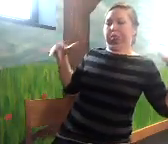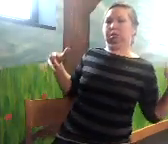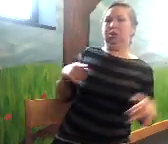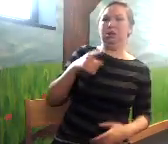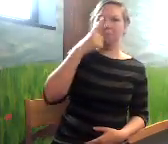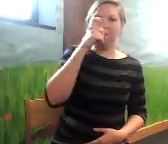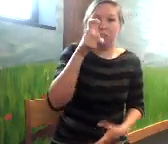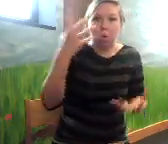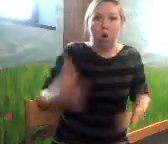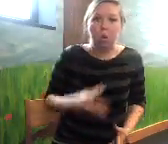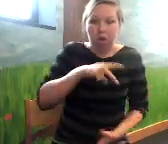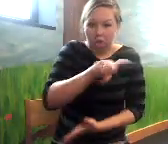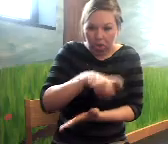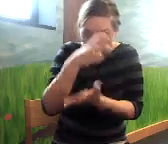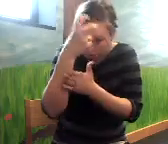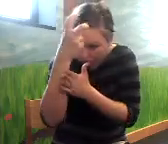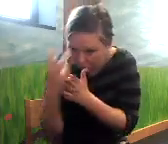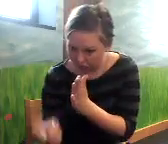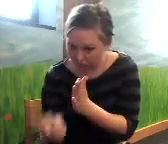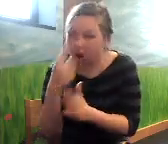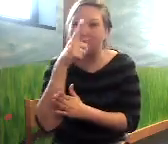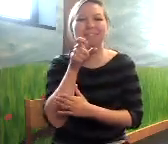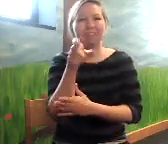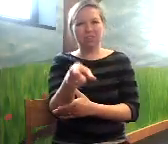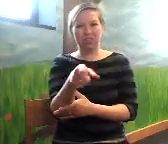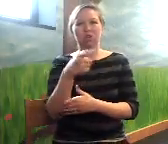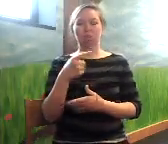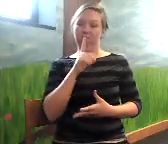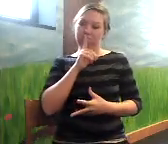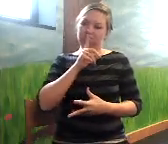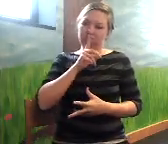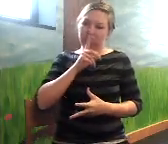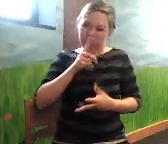war, that it's very hard to pull yourself out. Okay.